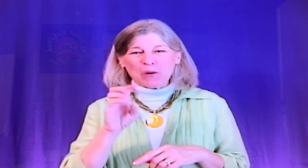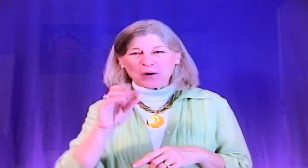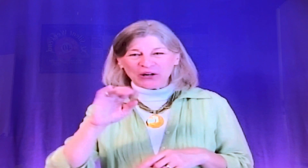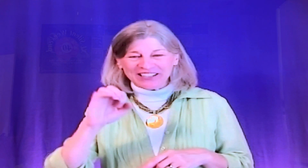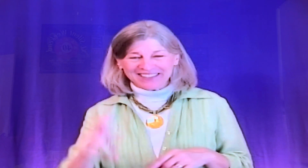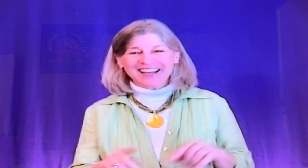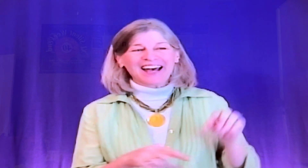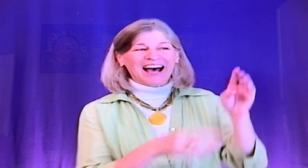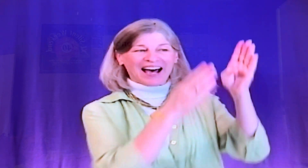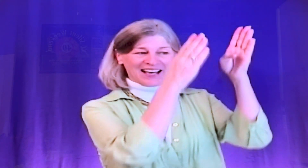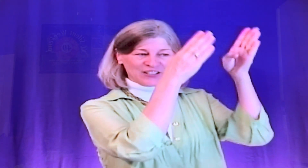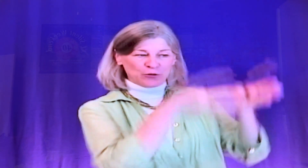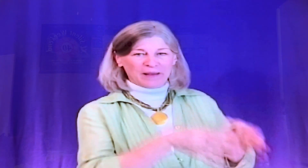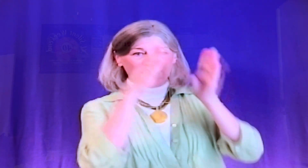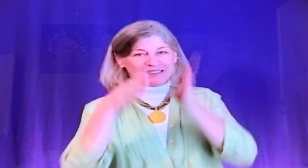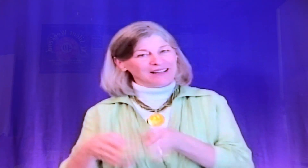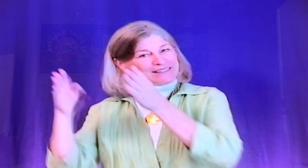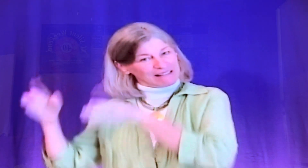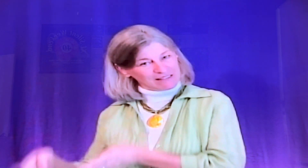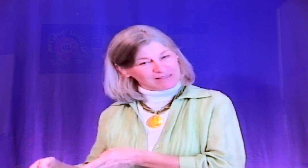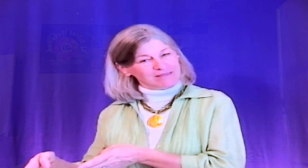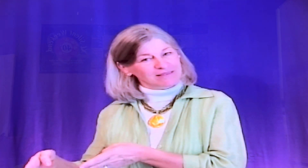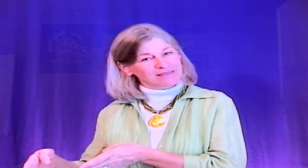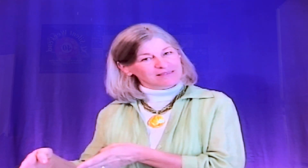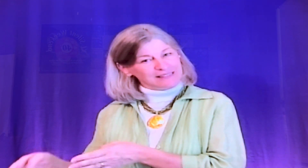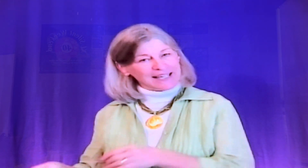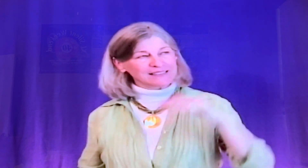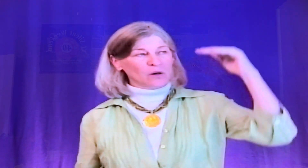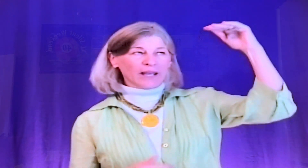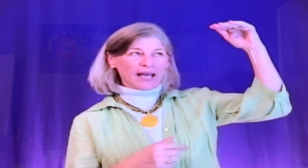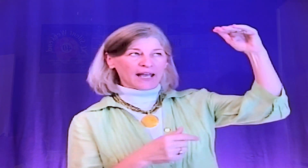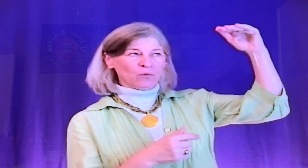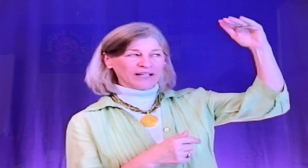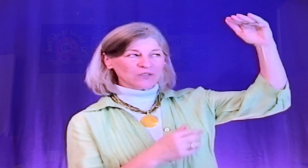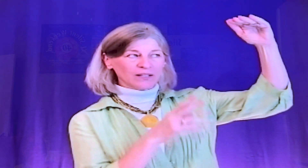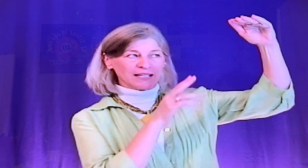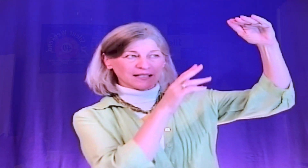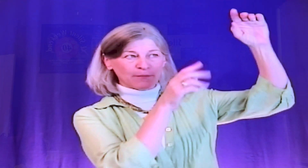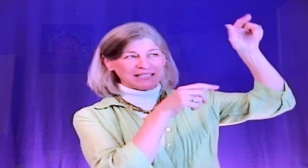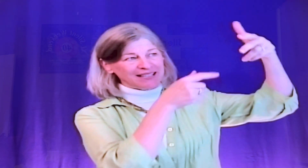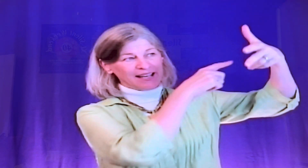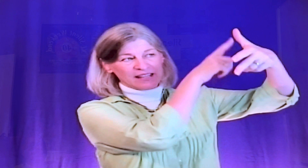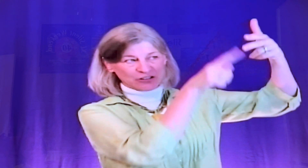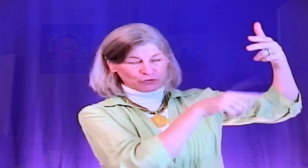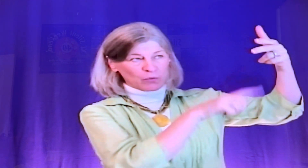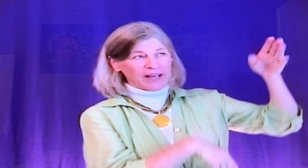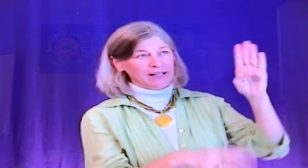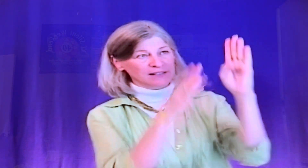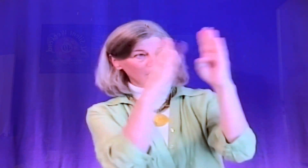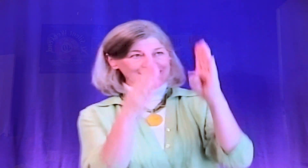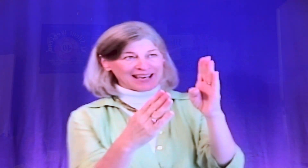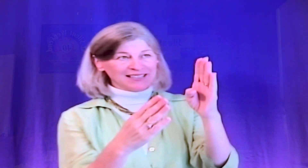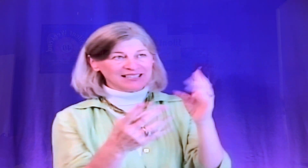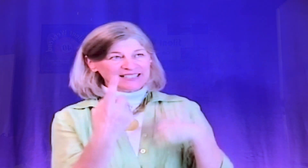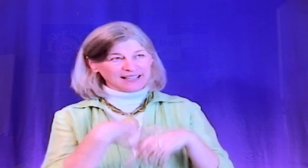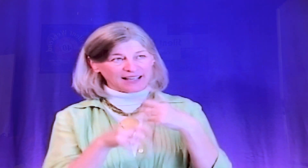board, and you make like little lanes. Okay, when I saw this, I might say these 3 ways. Next, he signed